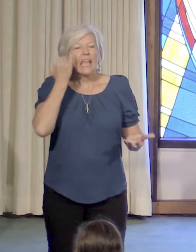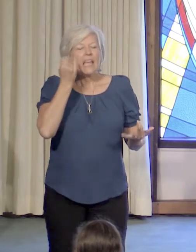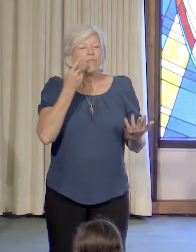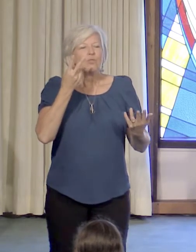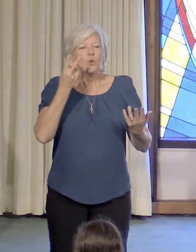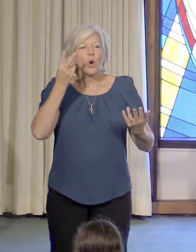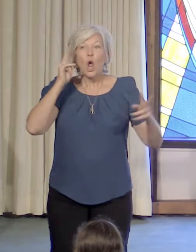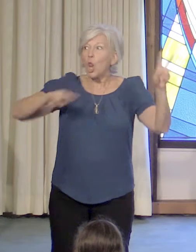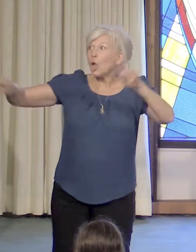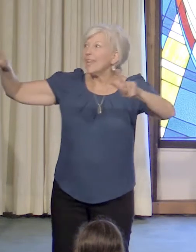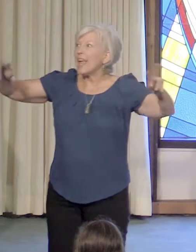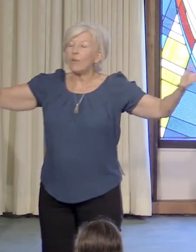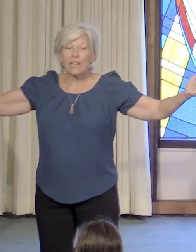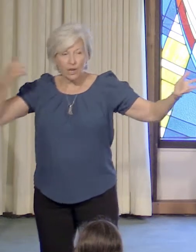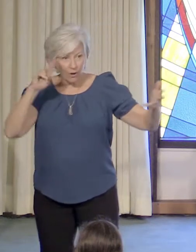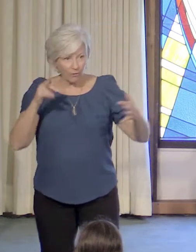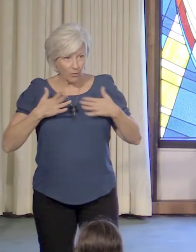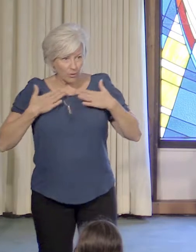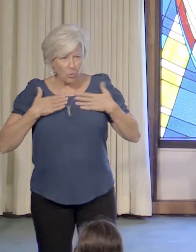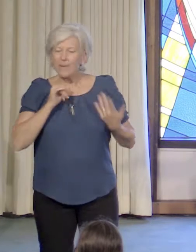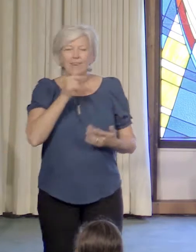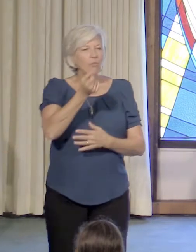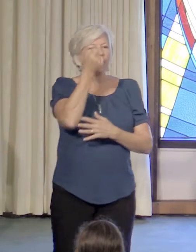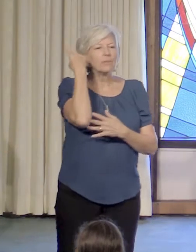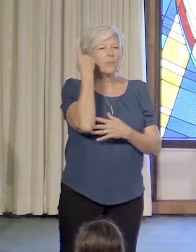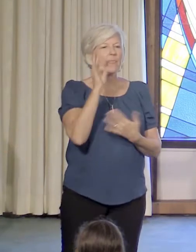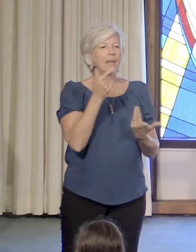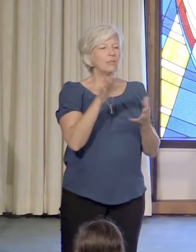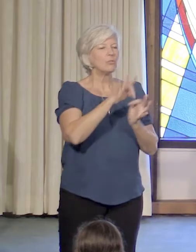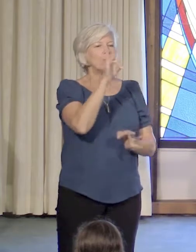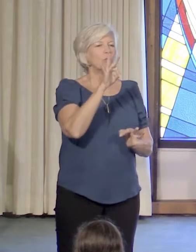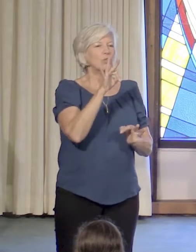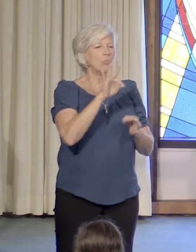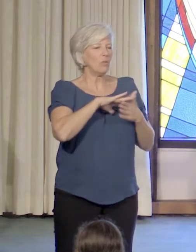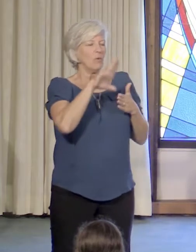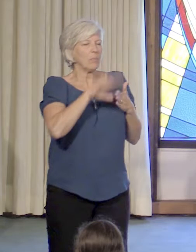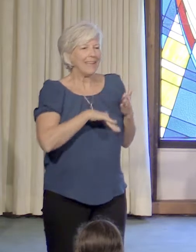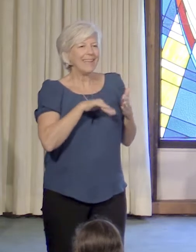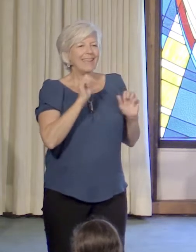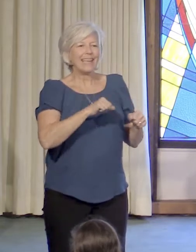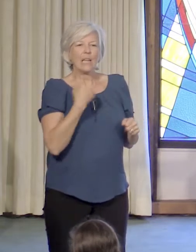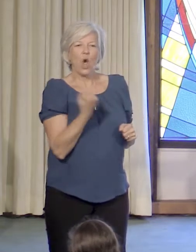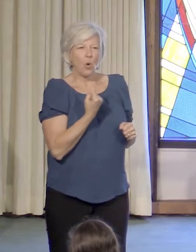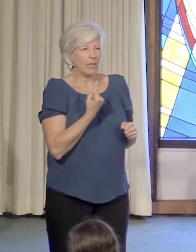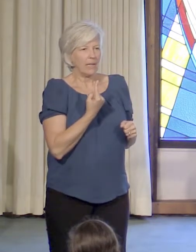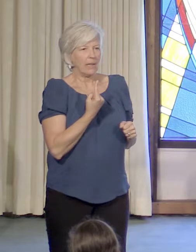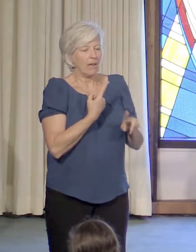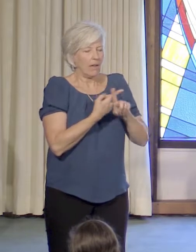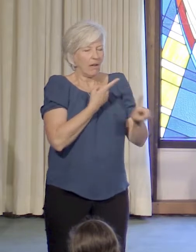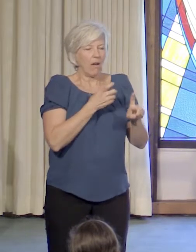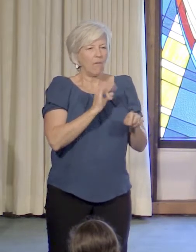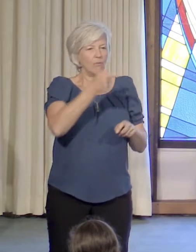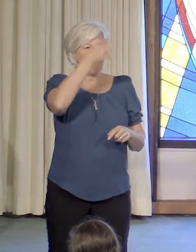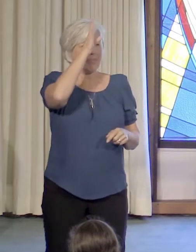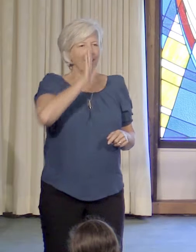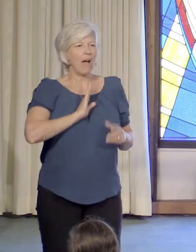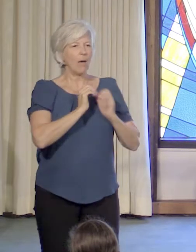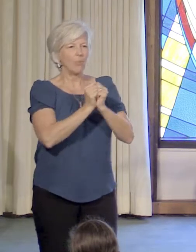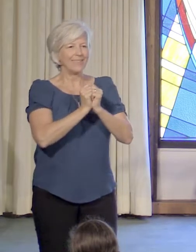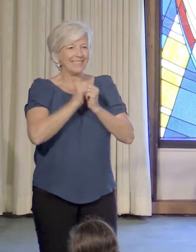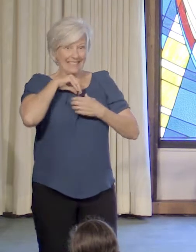for happiness, not realizing that spiritual fulfillment can come only from the God presence within. This is